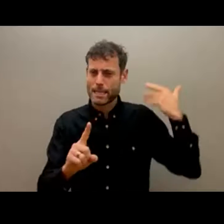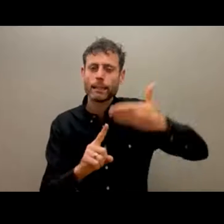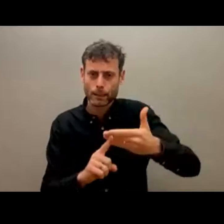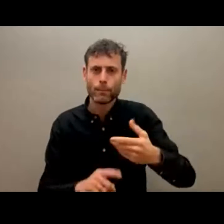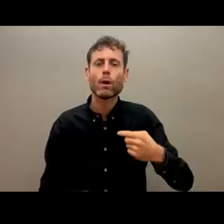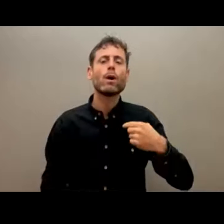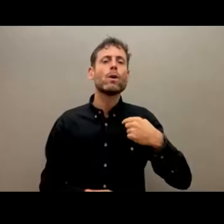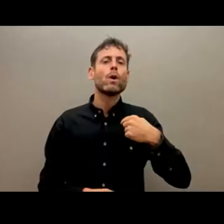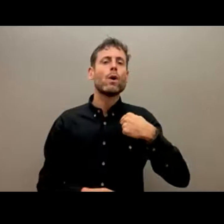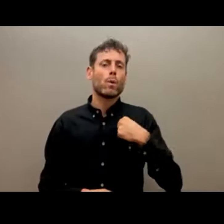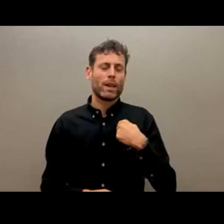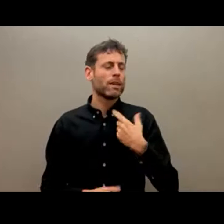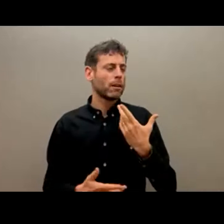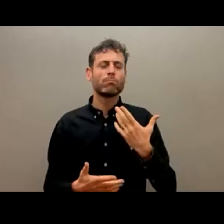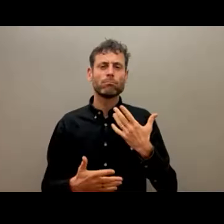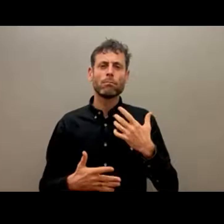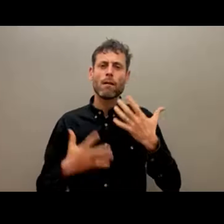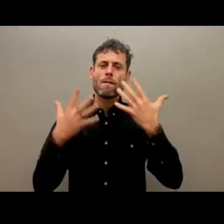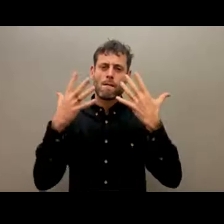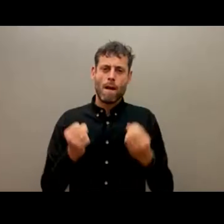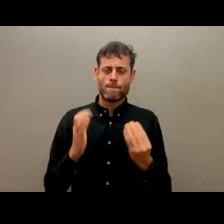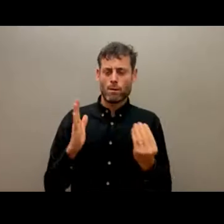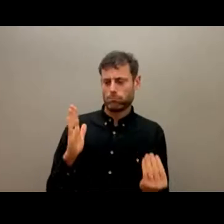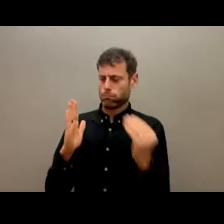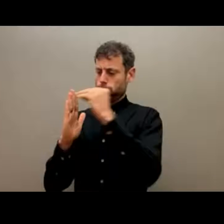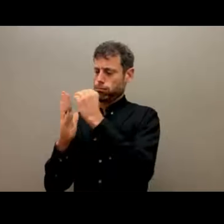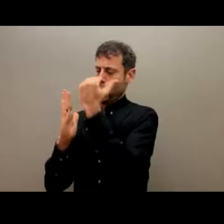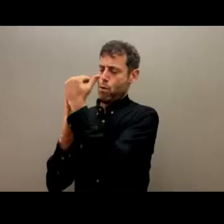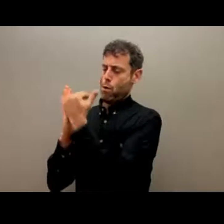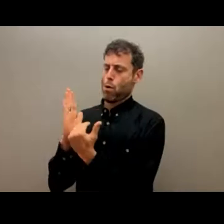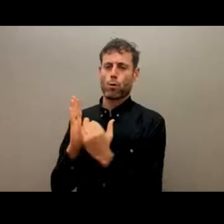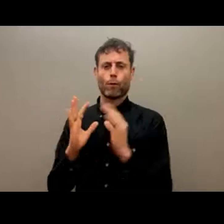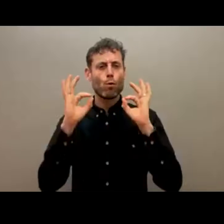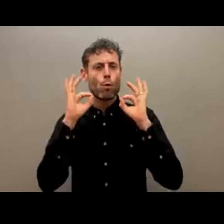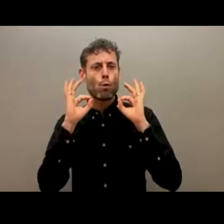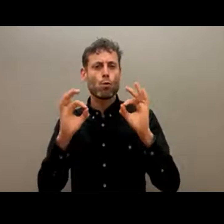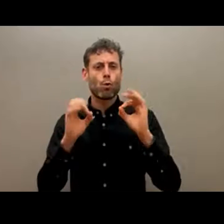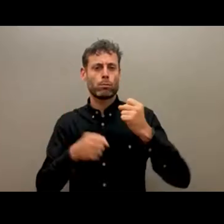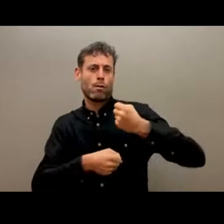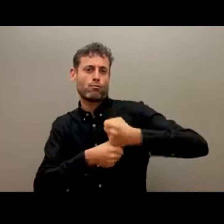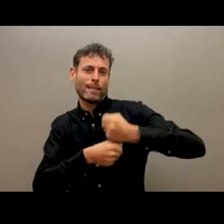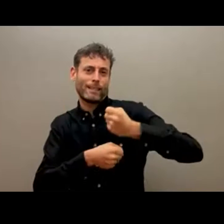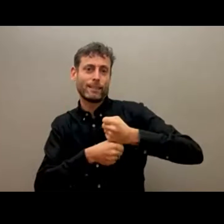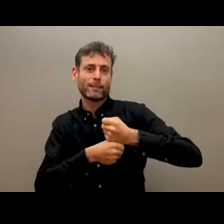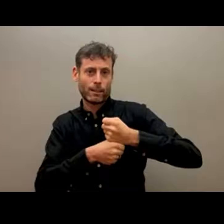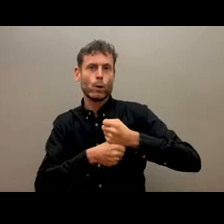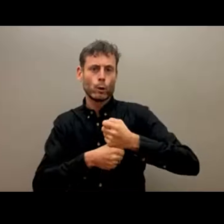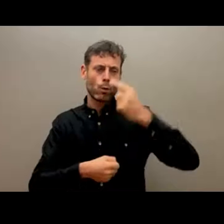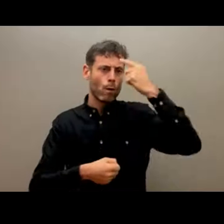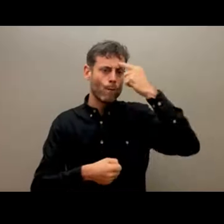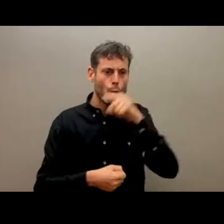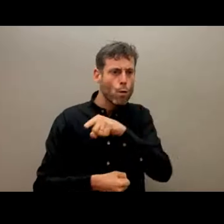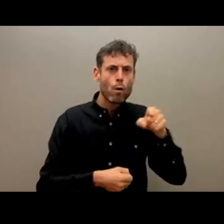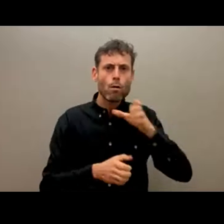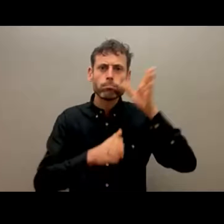of Good Practice for International Volunteering. And there's about 35 Irish organisations who are party to this Code of Good